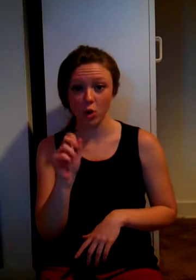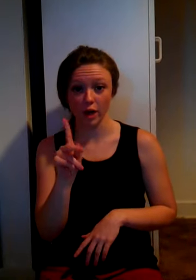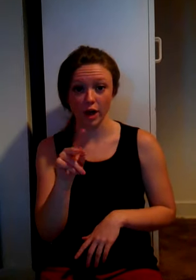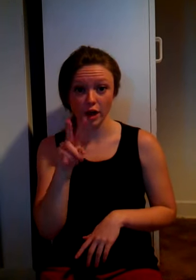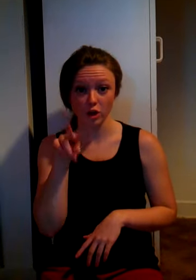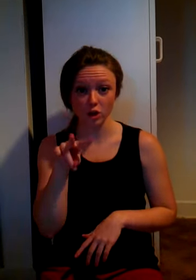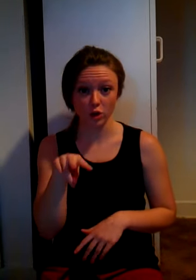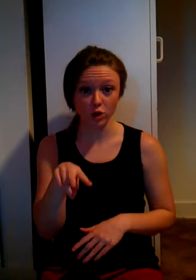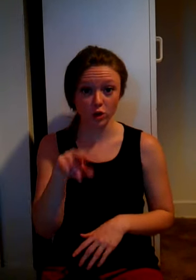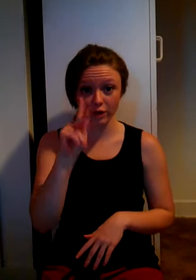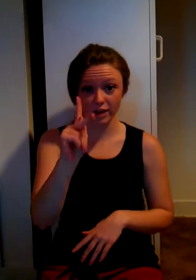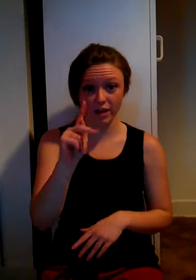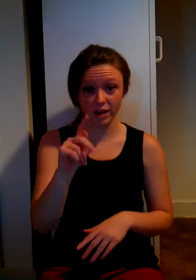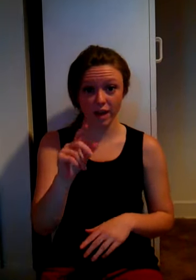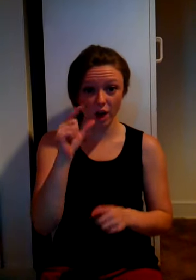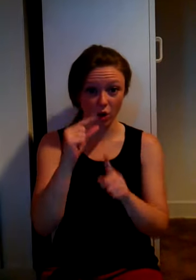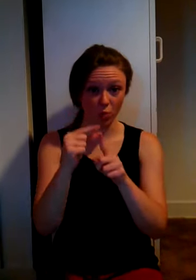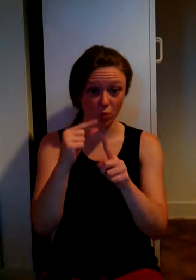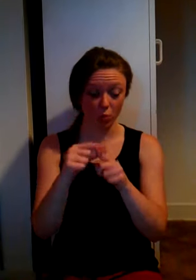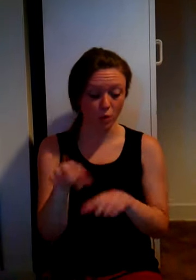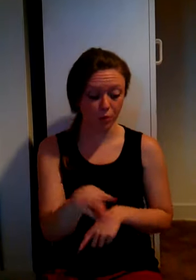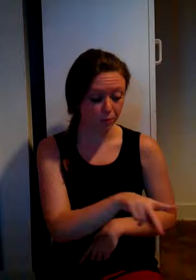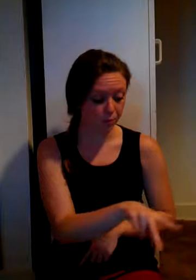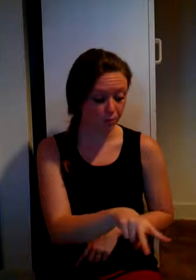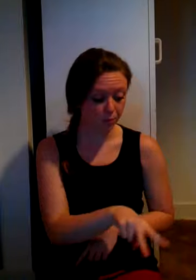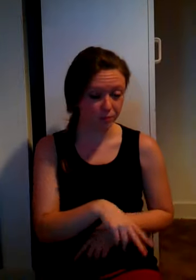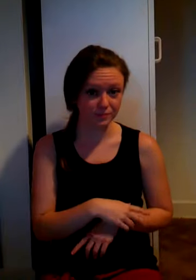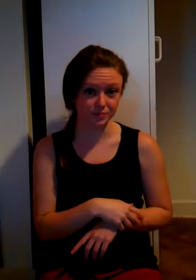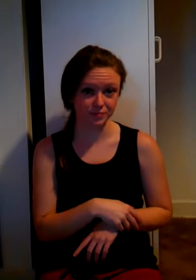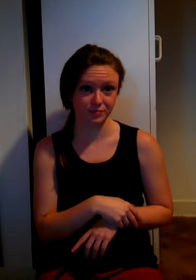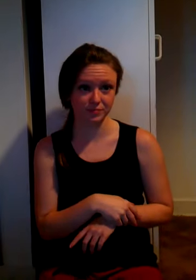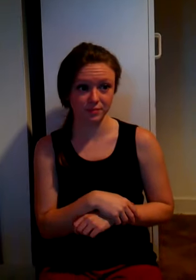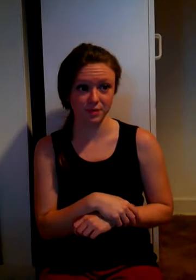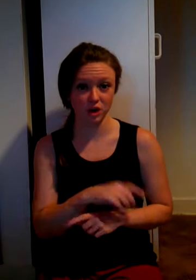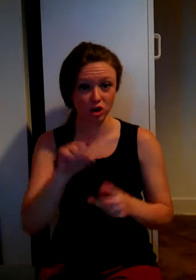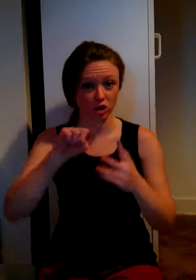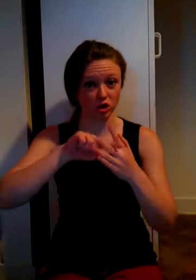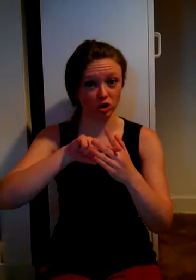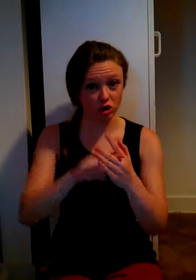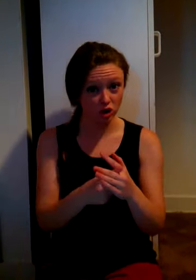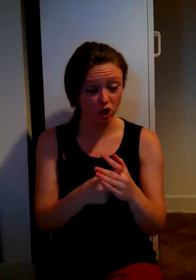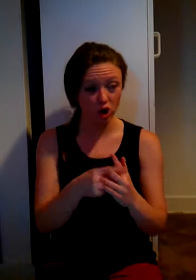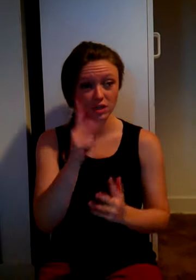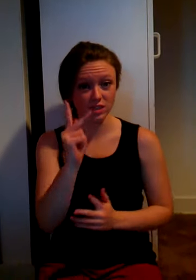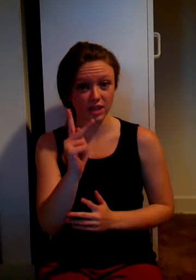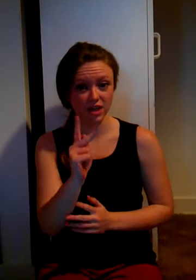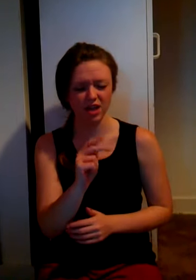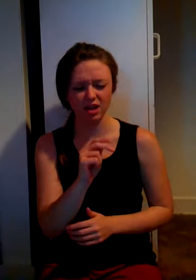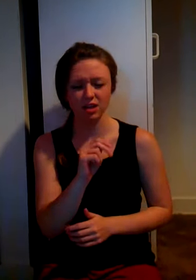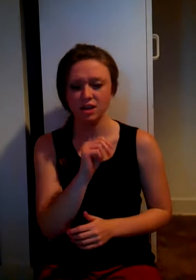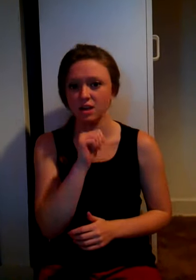they might be able to tell what that word is? It starts with a K, but it doesn't say K. It's a silent